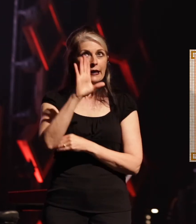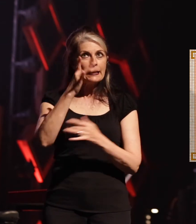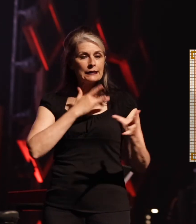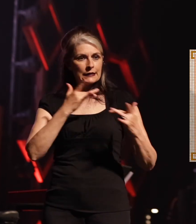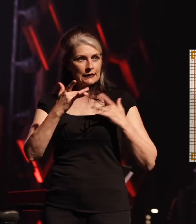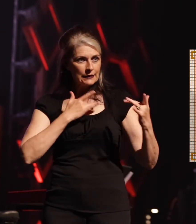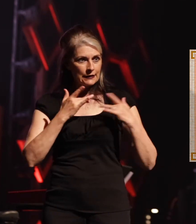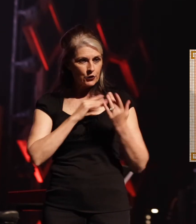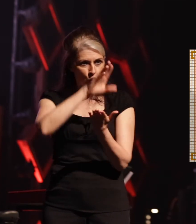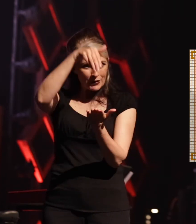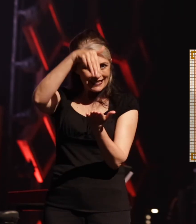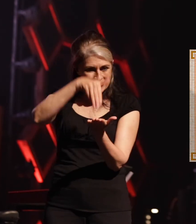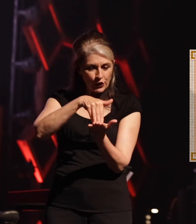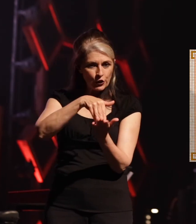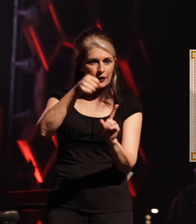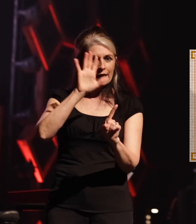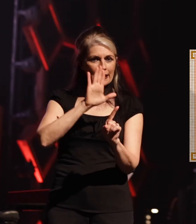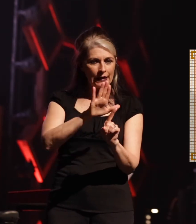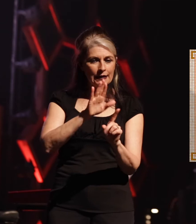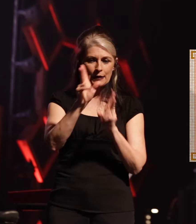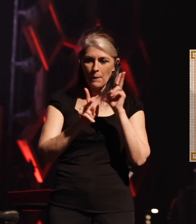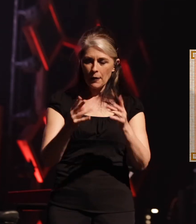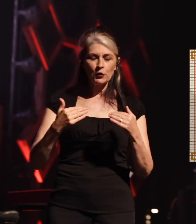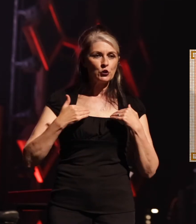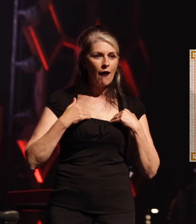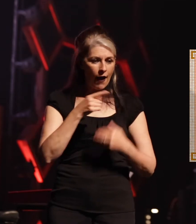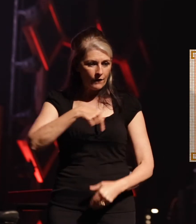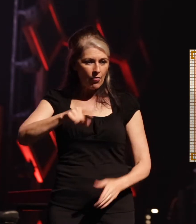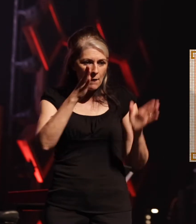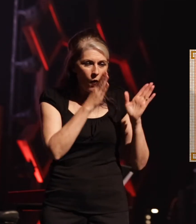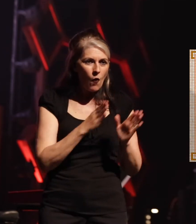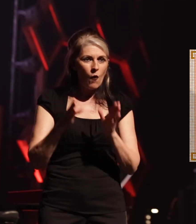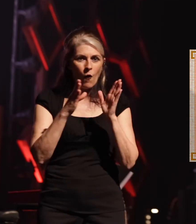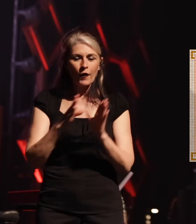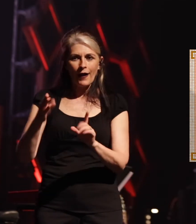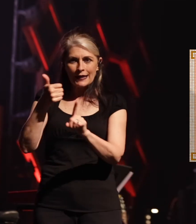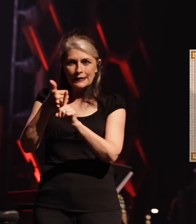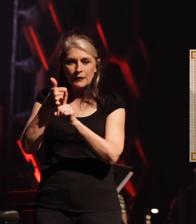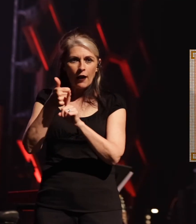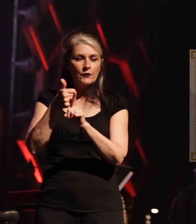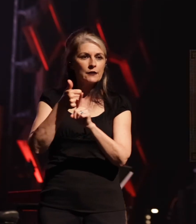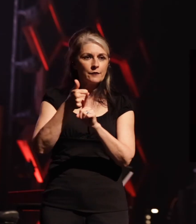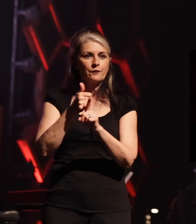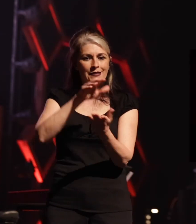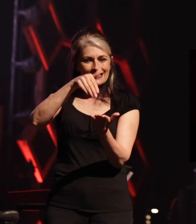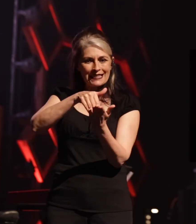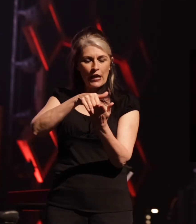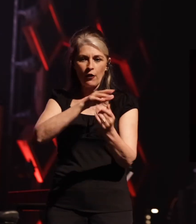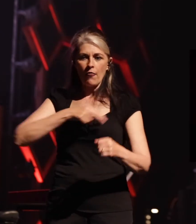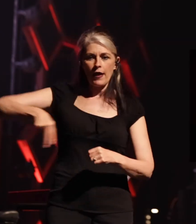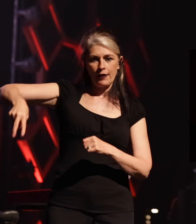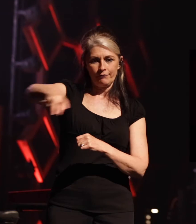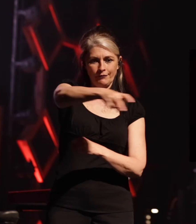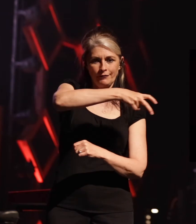his people and to have them organize themselves around them. That God's saying, hey, I